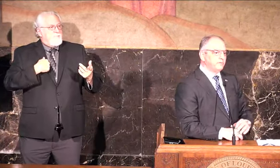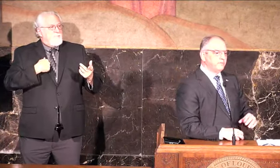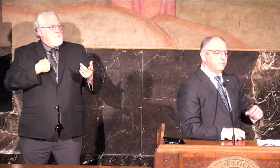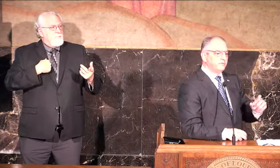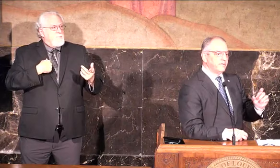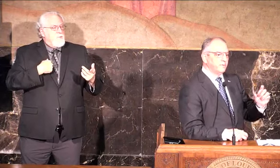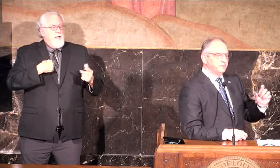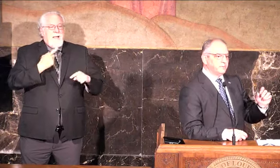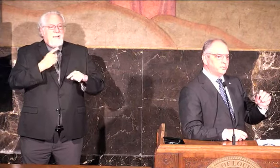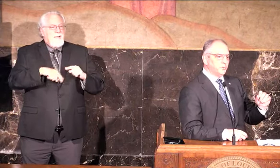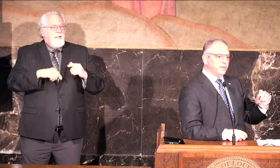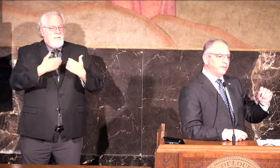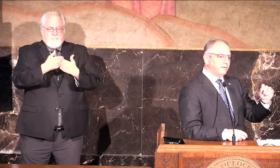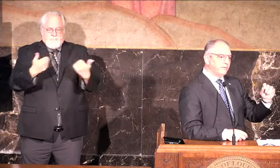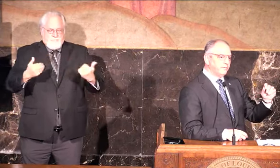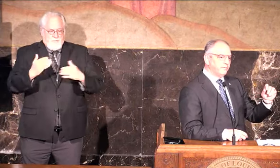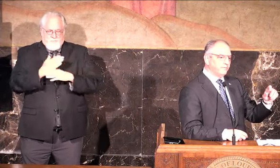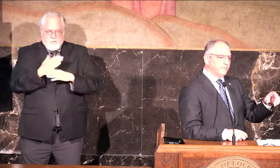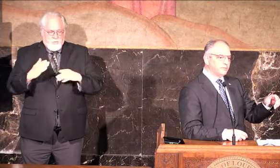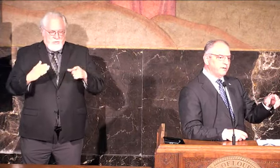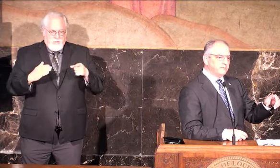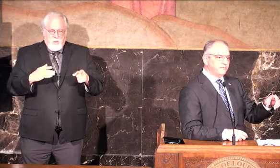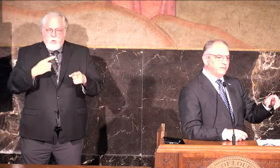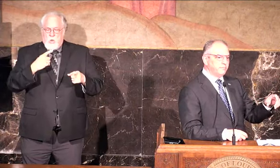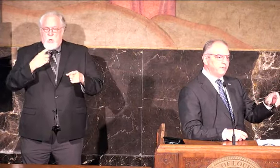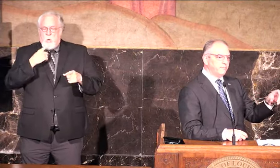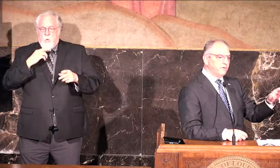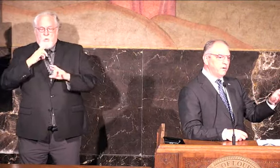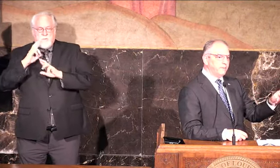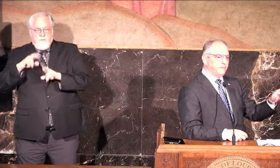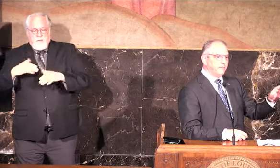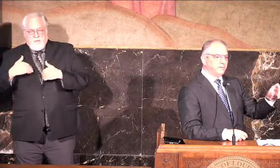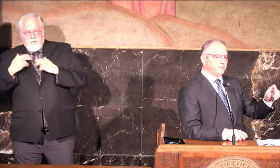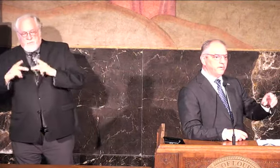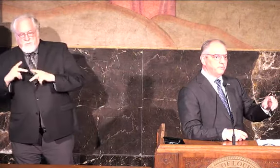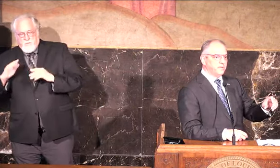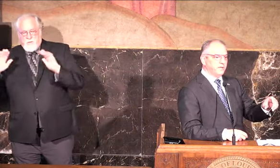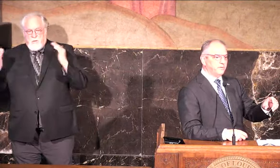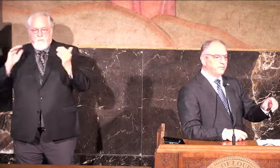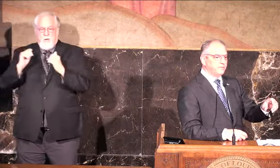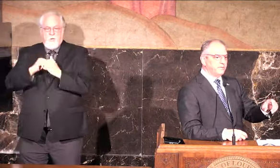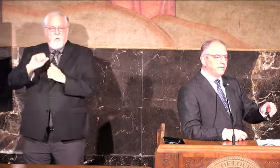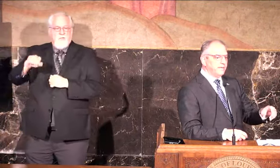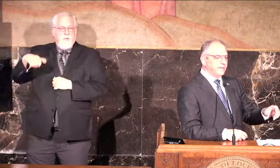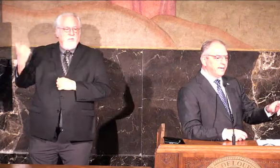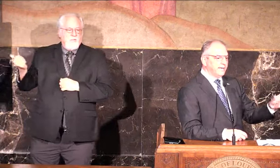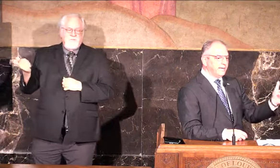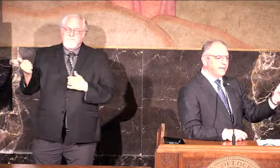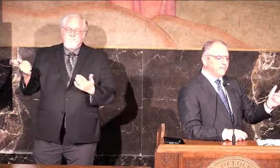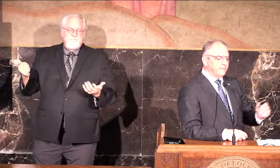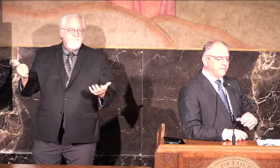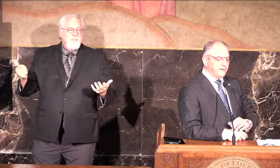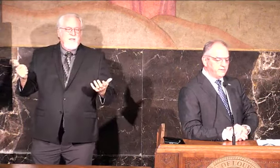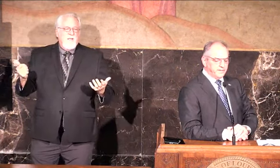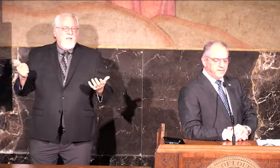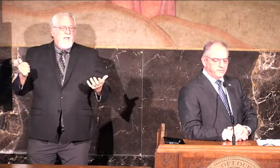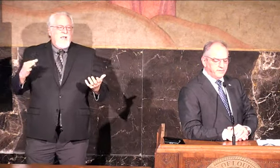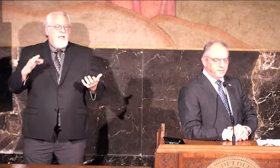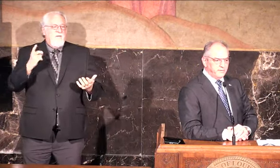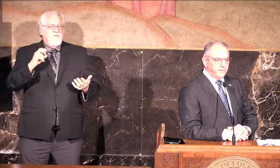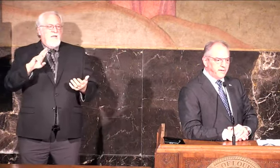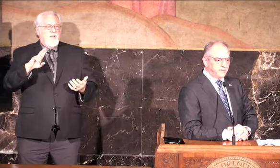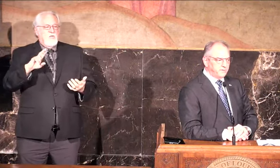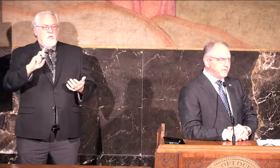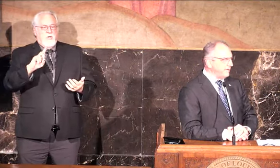to distinguish between the responsiveness of young people as opposed to others. And if Dr.